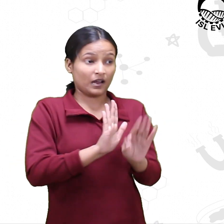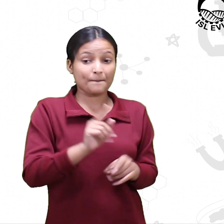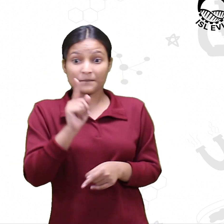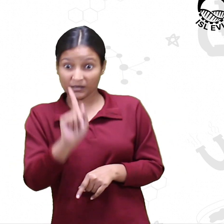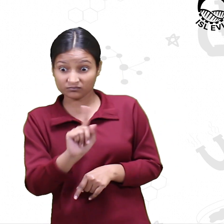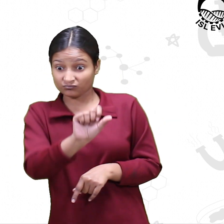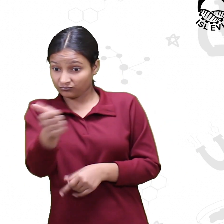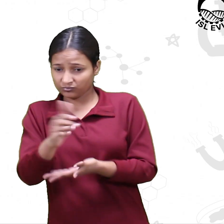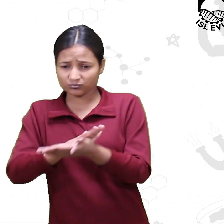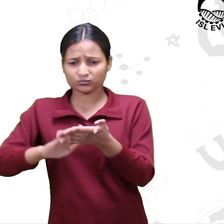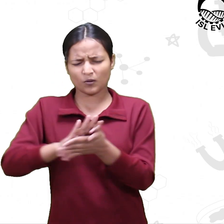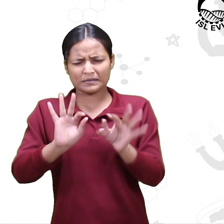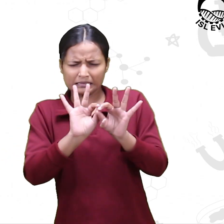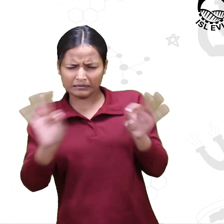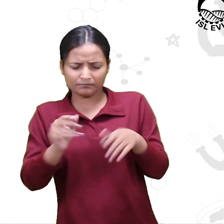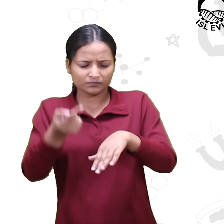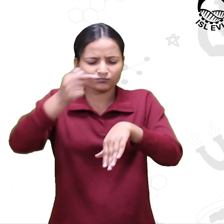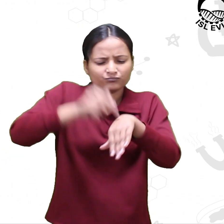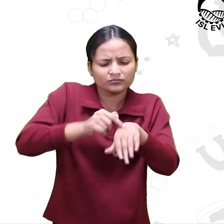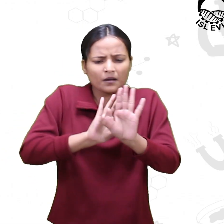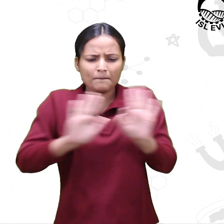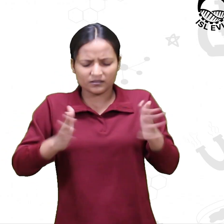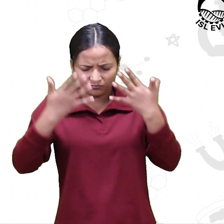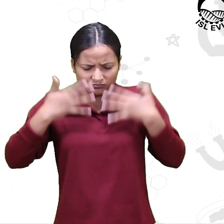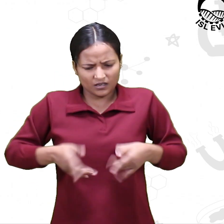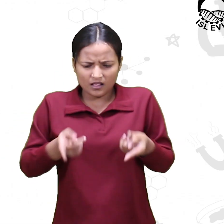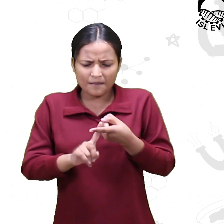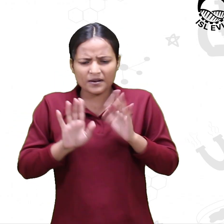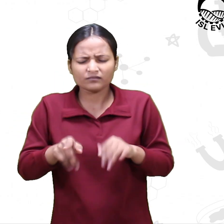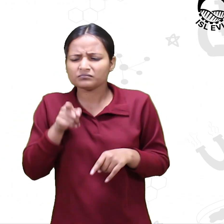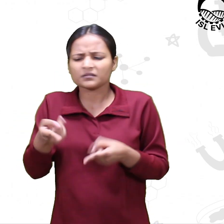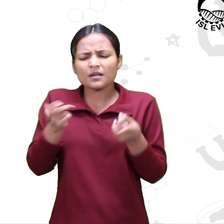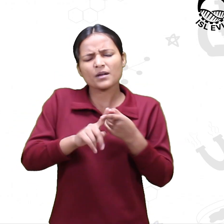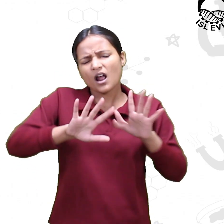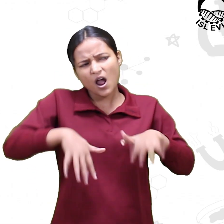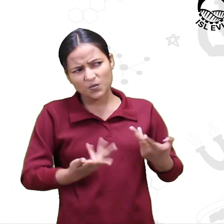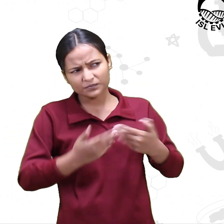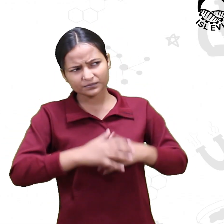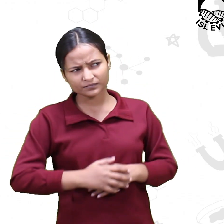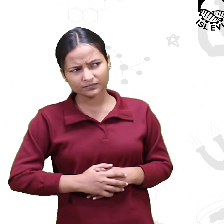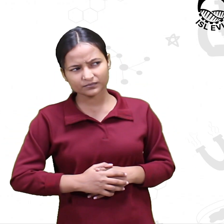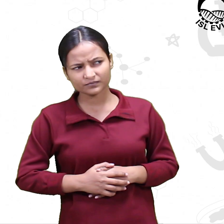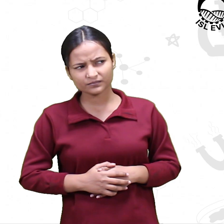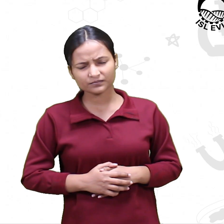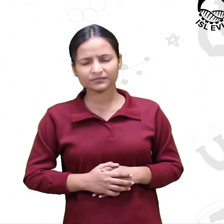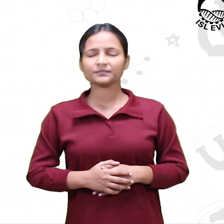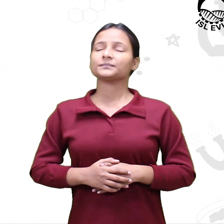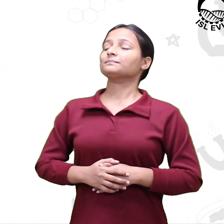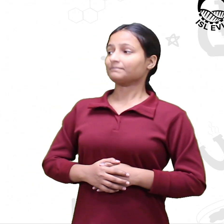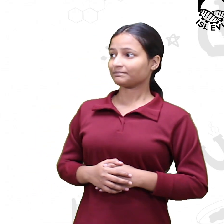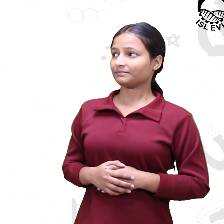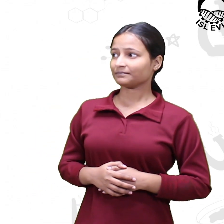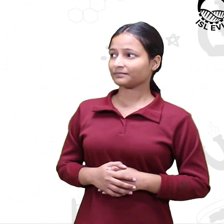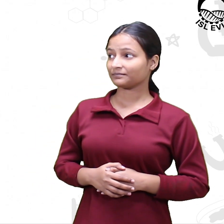right? As you said, some birthmarks are just dark colored marks on the skin. Why does that